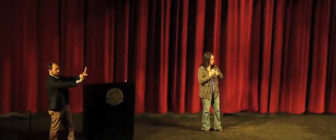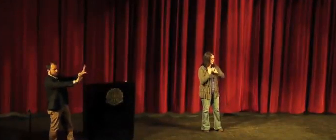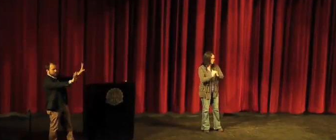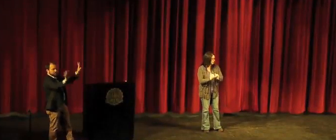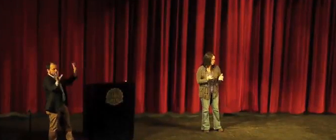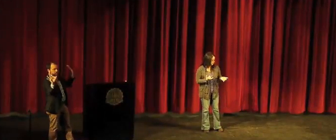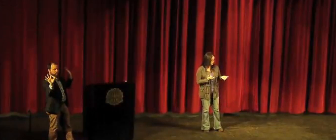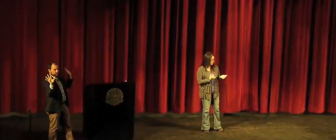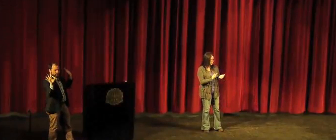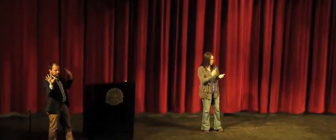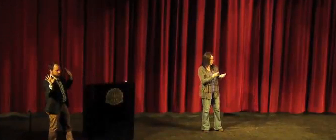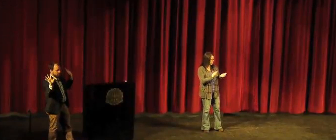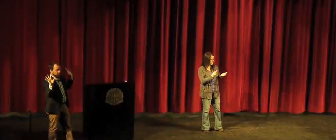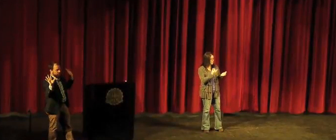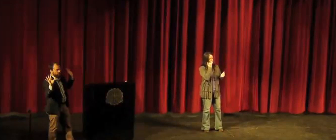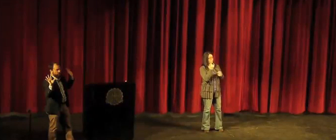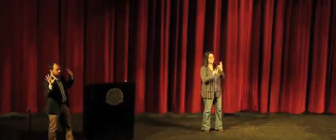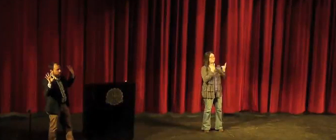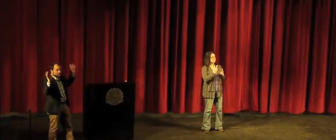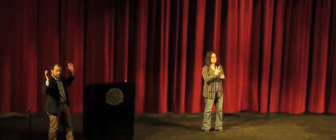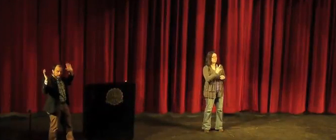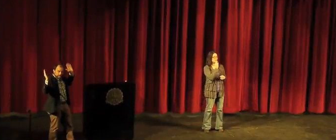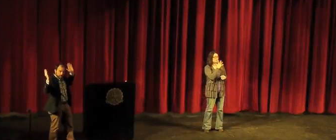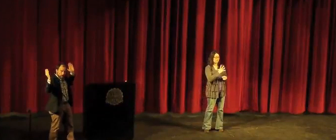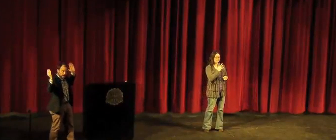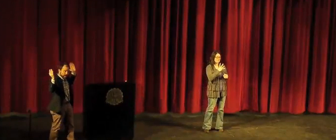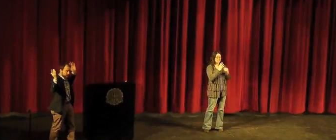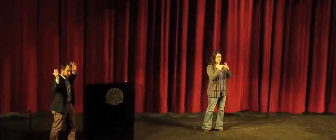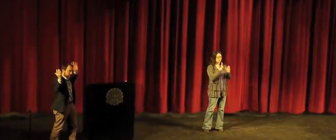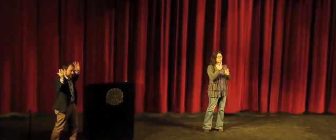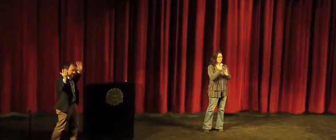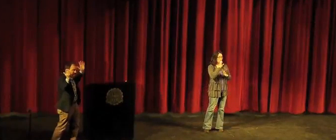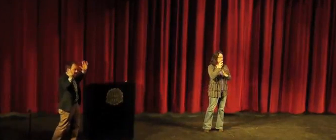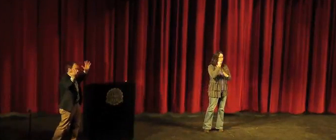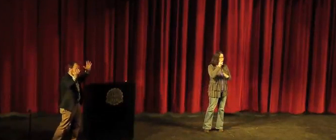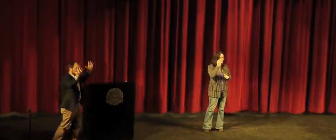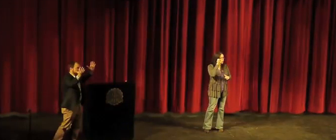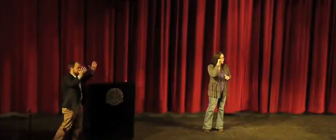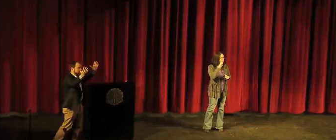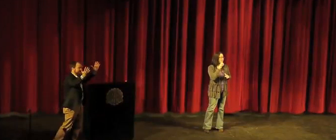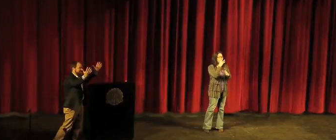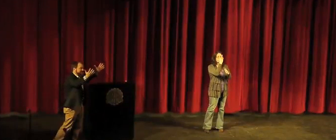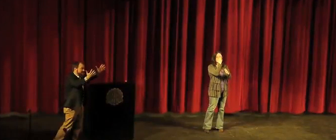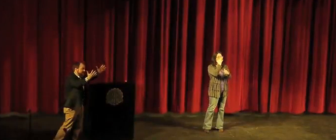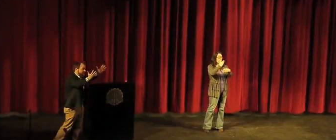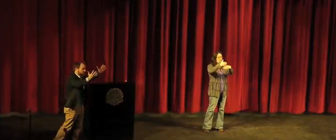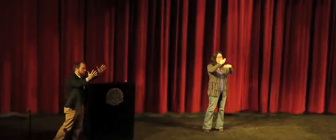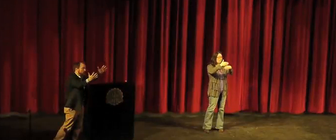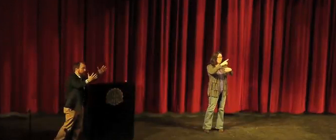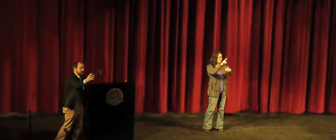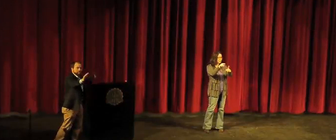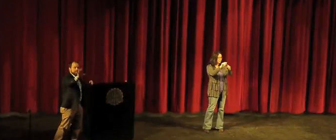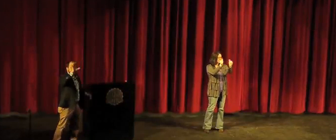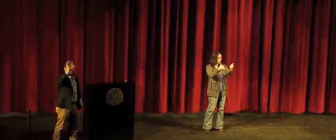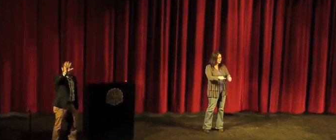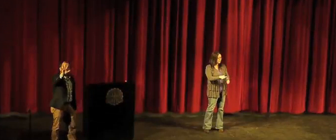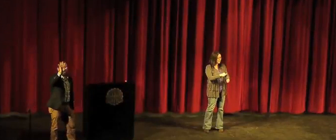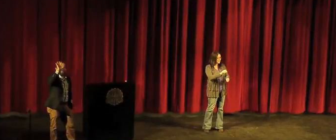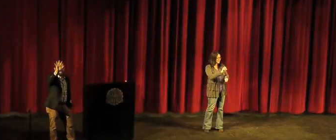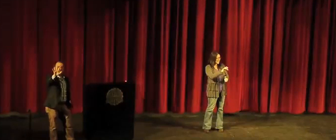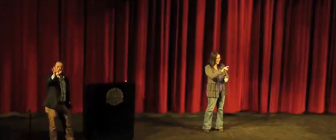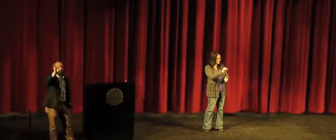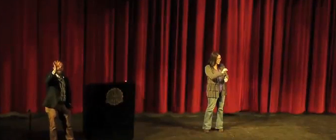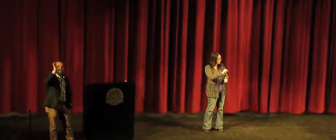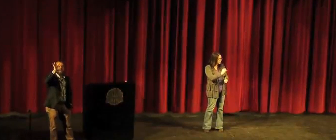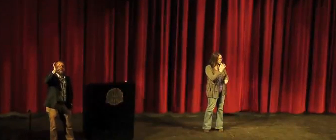why if you get to visit those beautiful cathedrals in Northern Europe, they are lined with stained glass images of the saints. Why? Because those